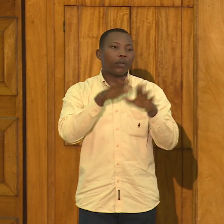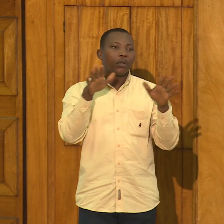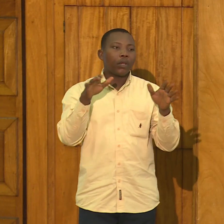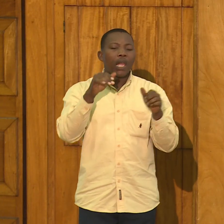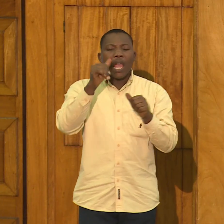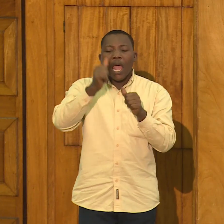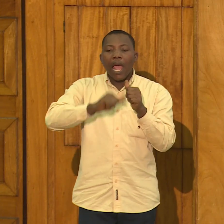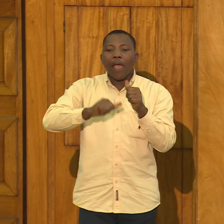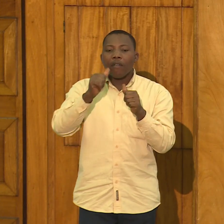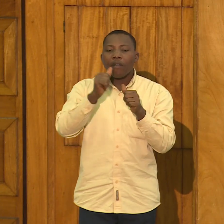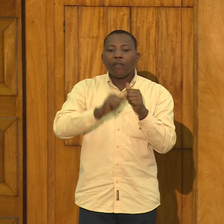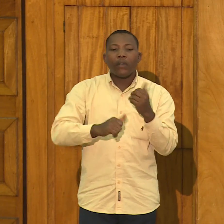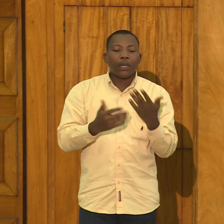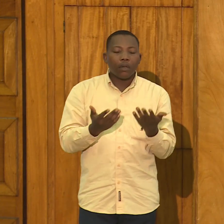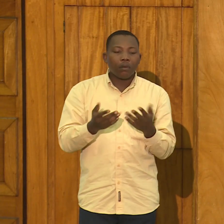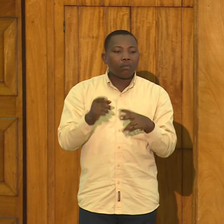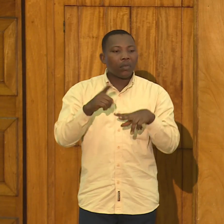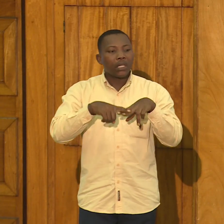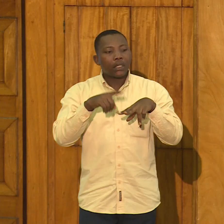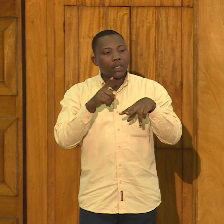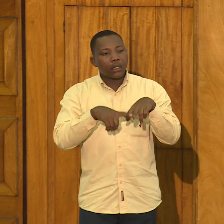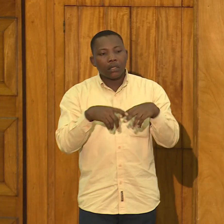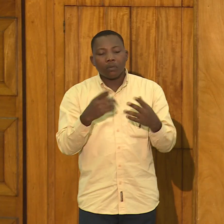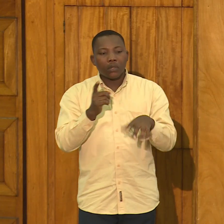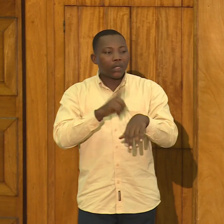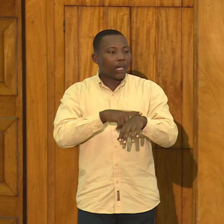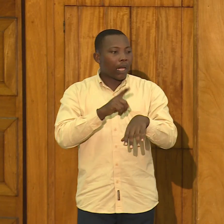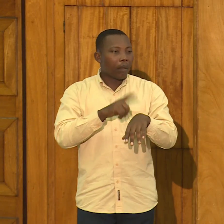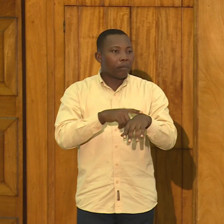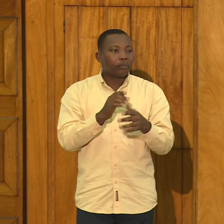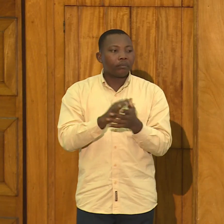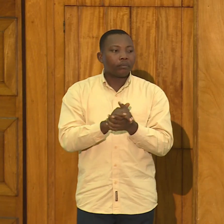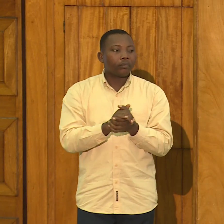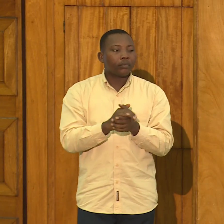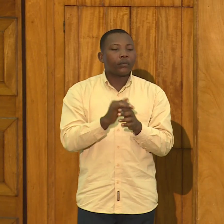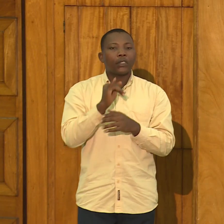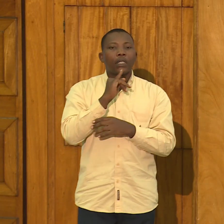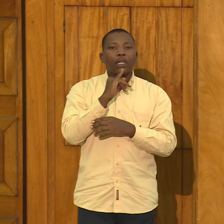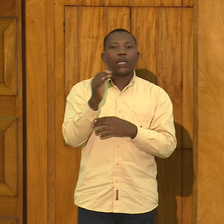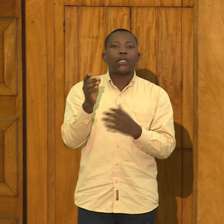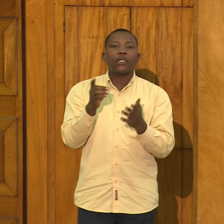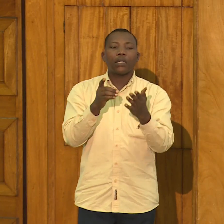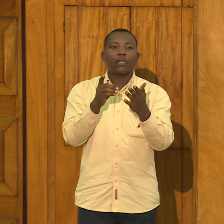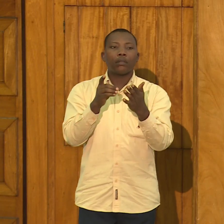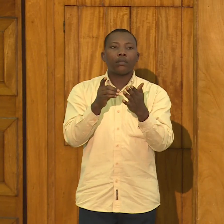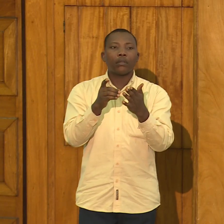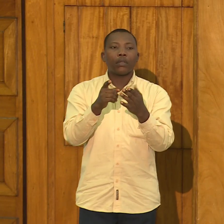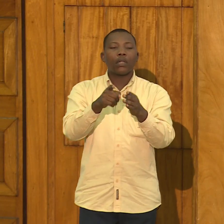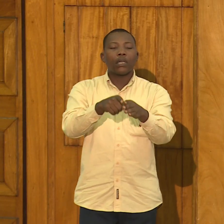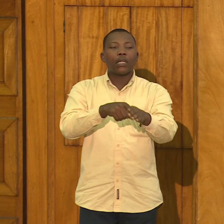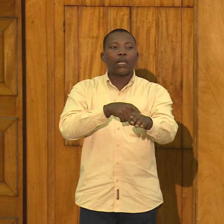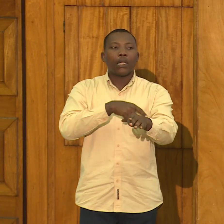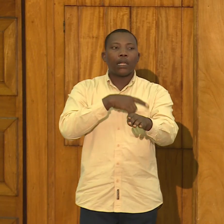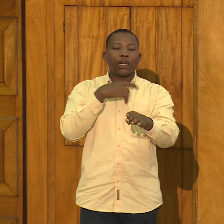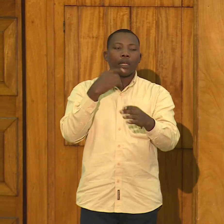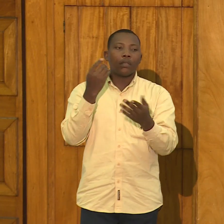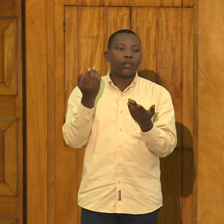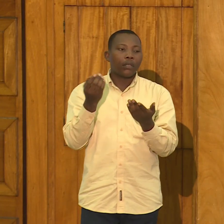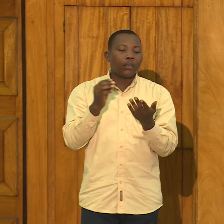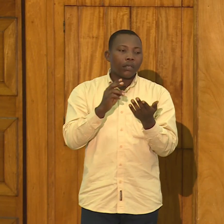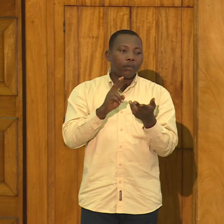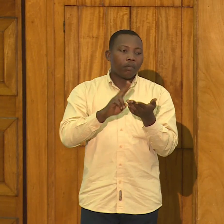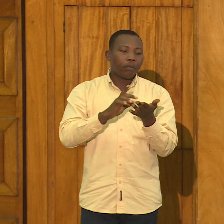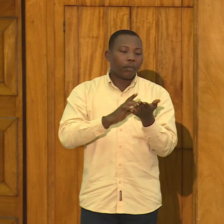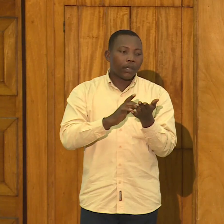every missed HIV appointment is a delayed diagnosis. Every structural